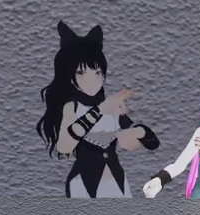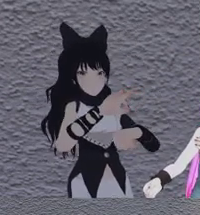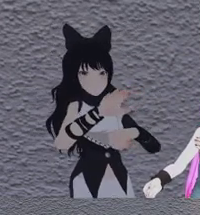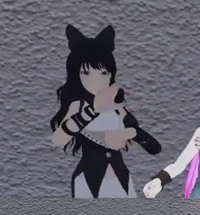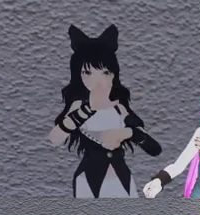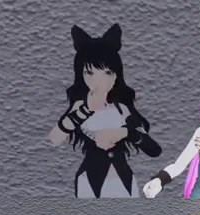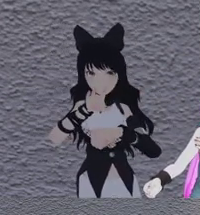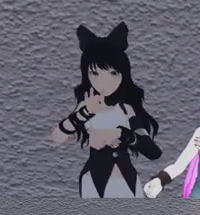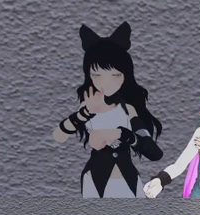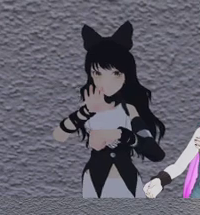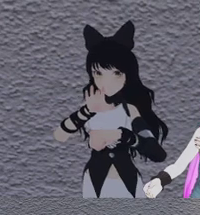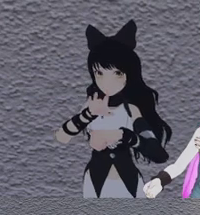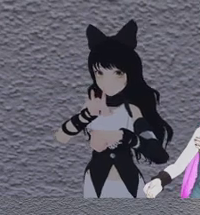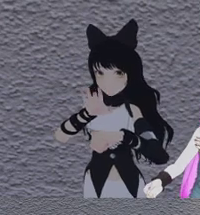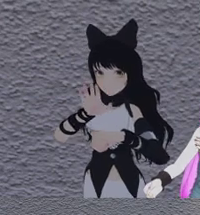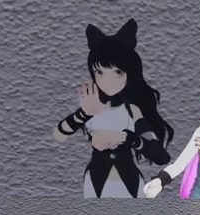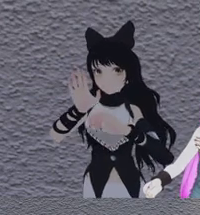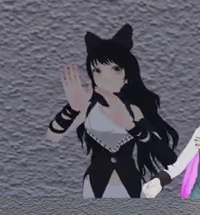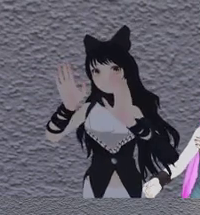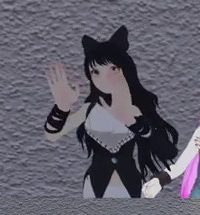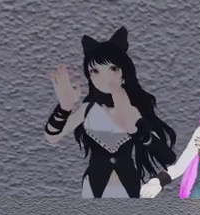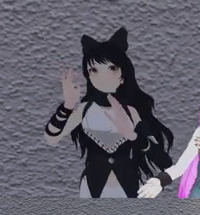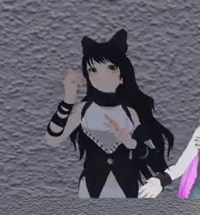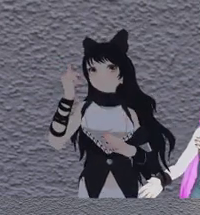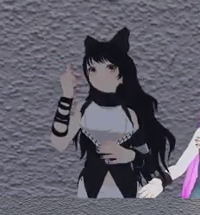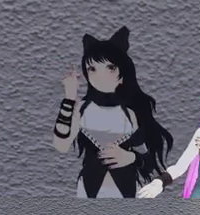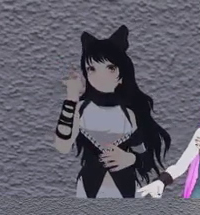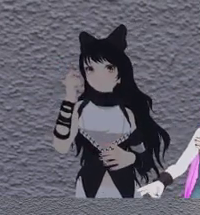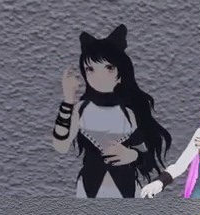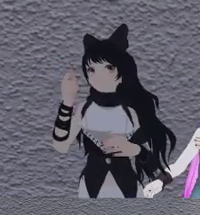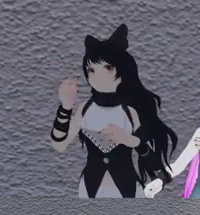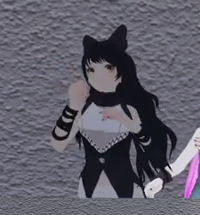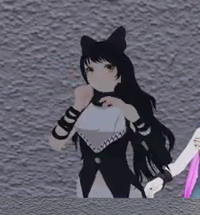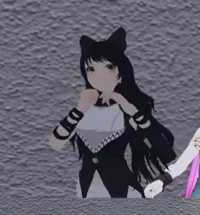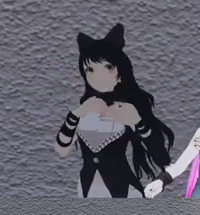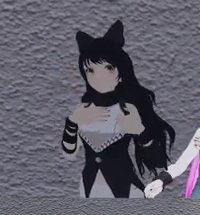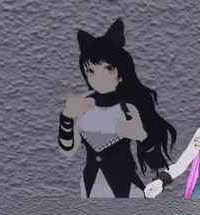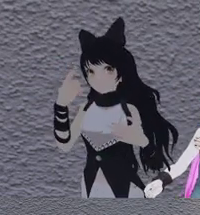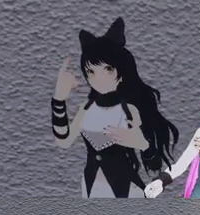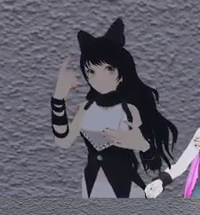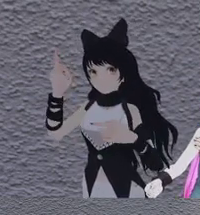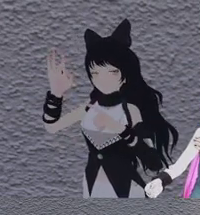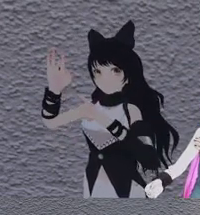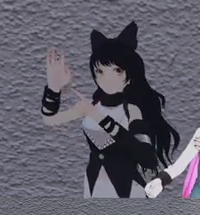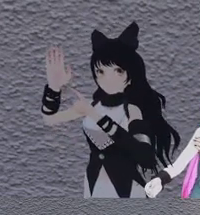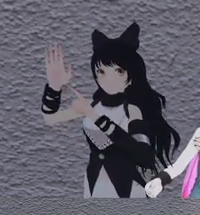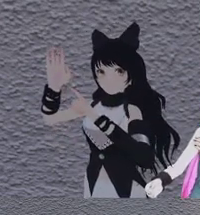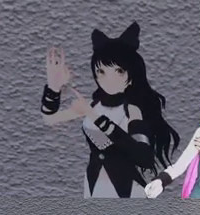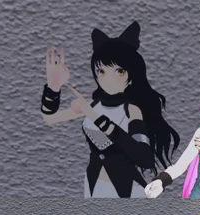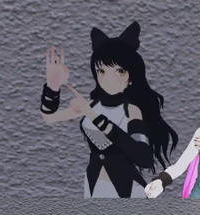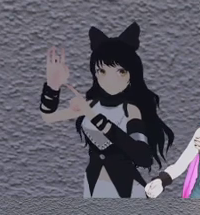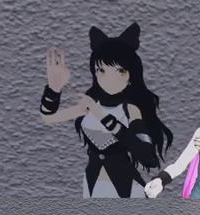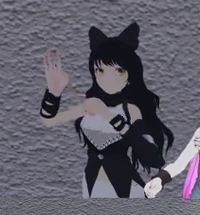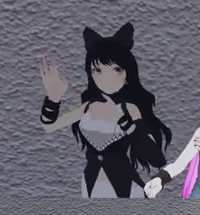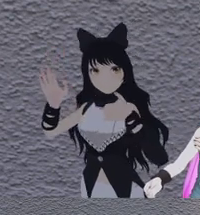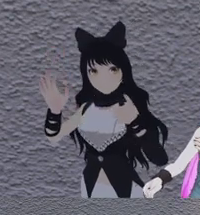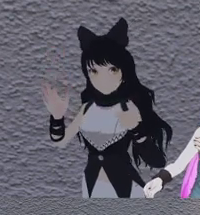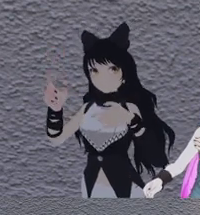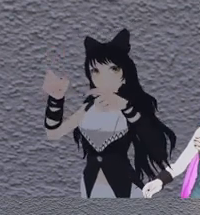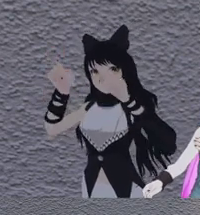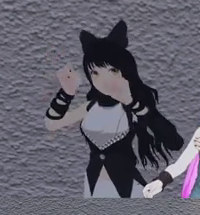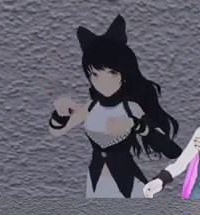see. Melon. That's also pumpkin. So if you don't have